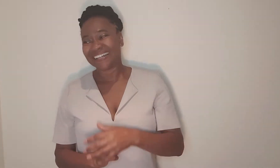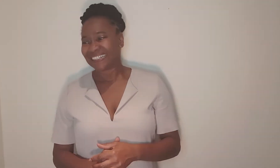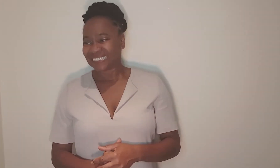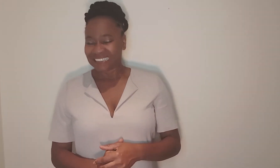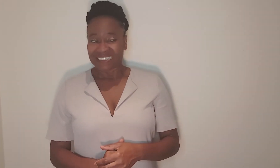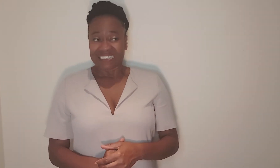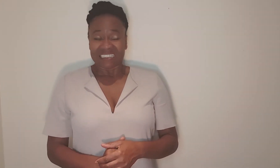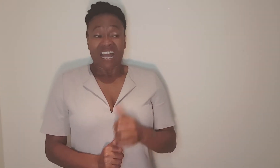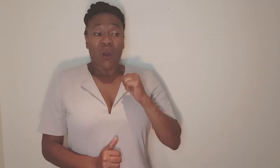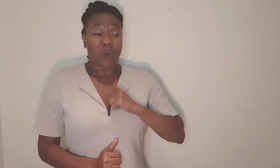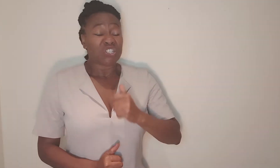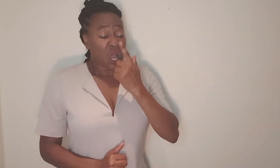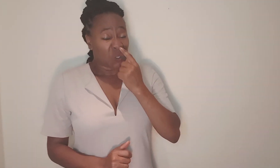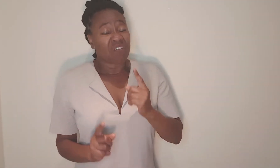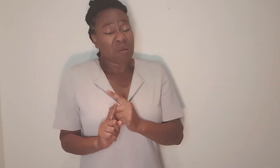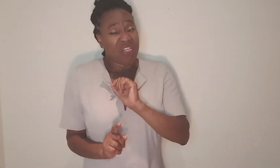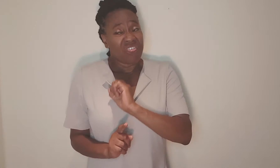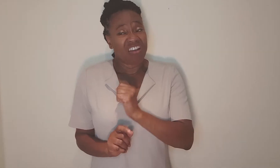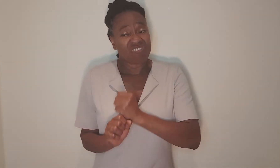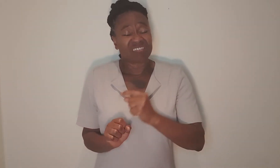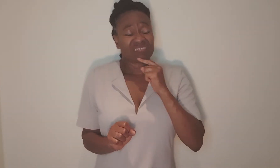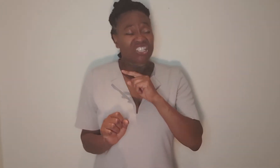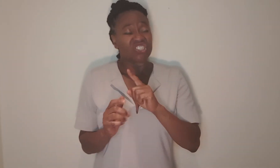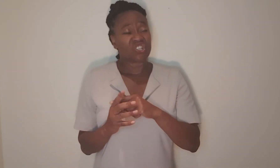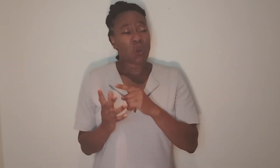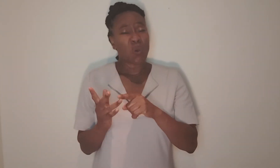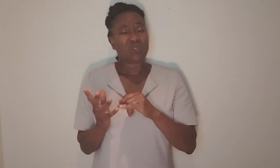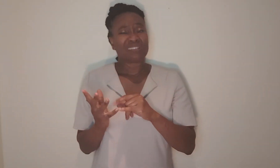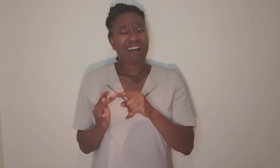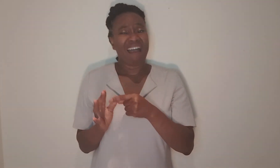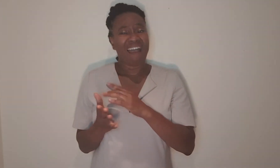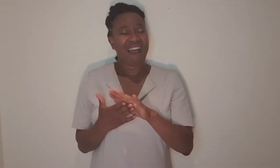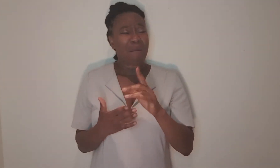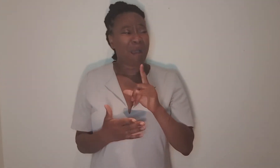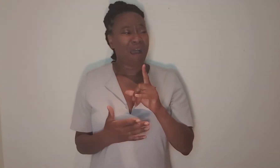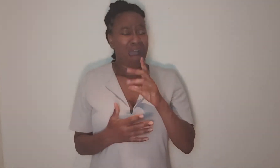Josiah, but I hate to see Mrs Stedman cry. So it's best if I wait in the